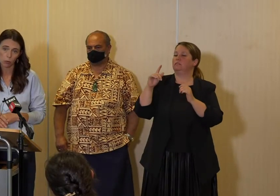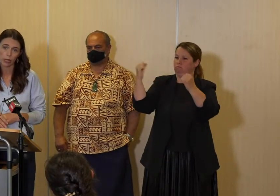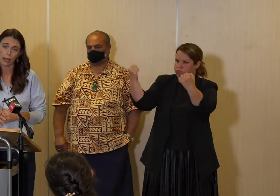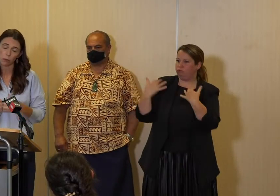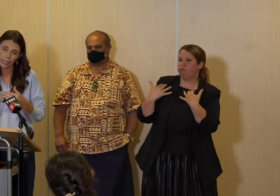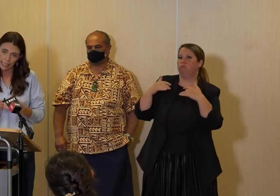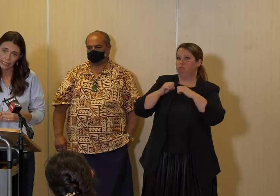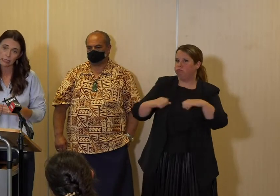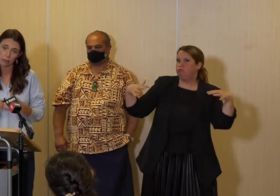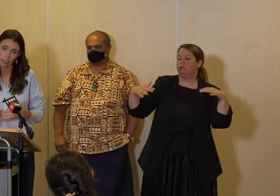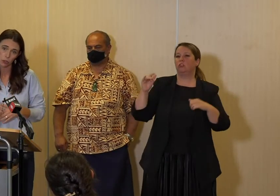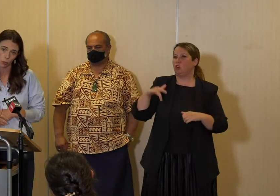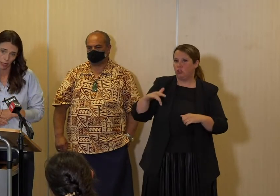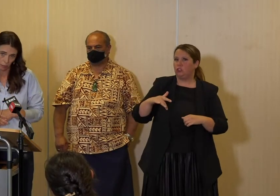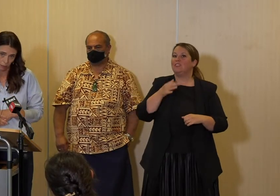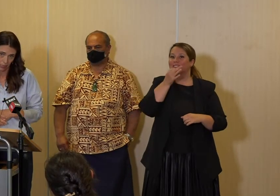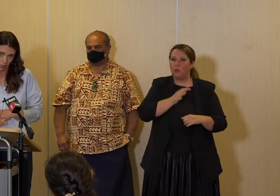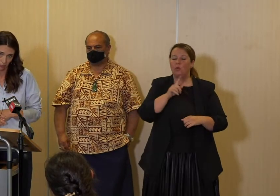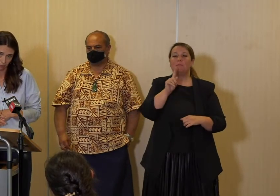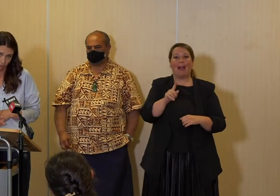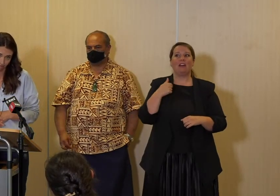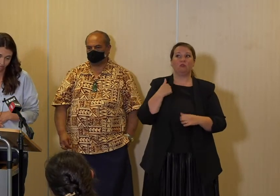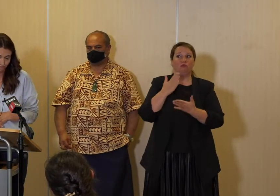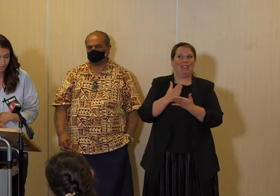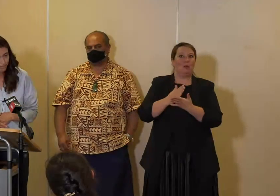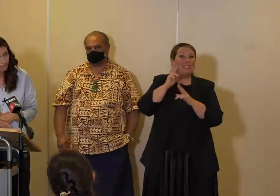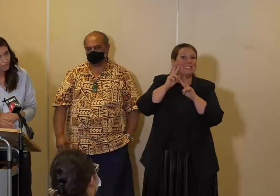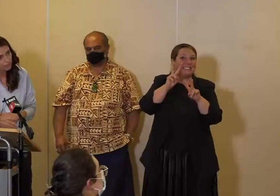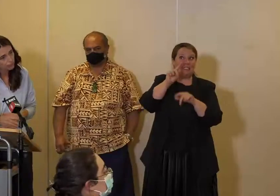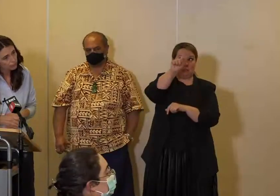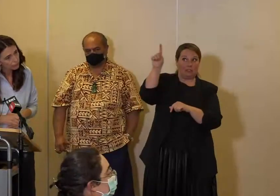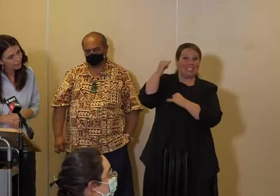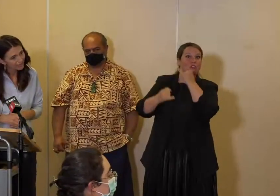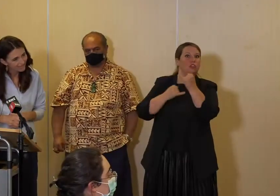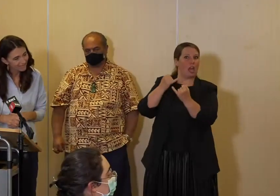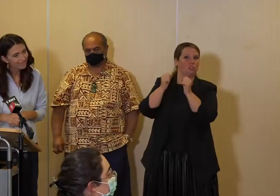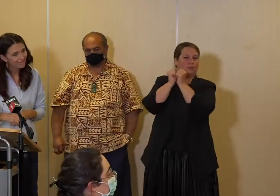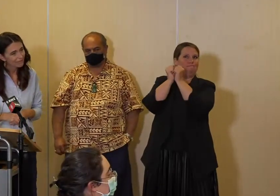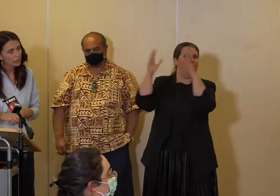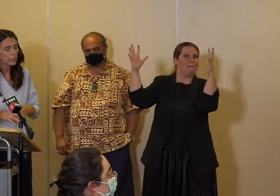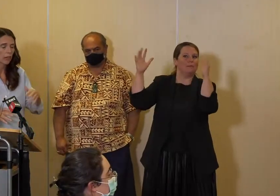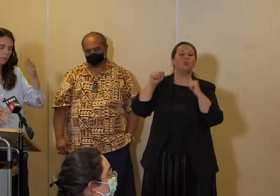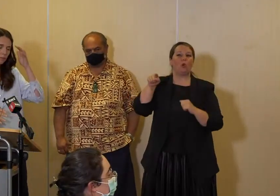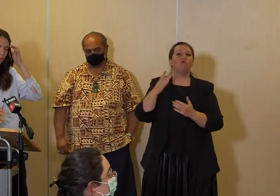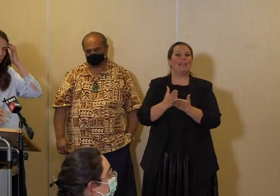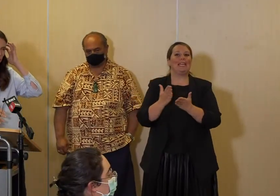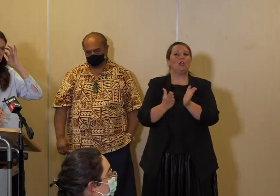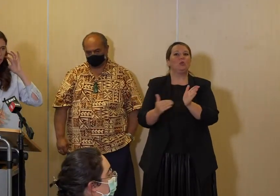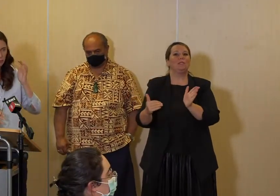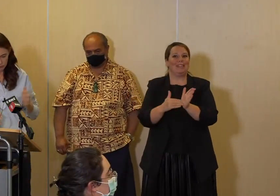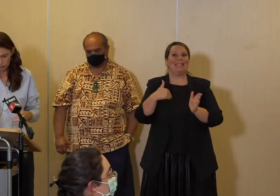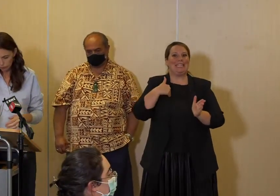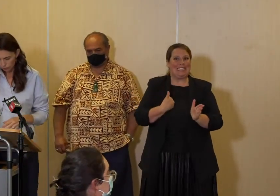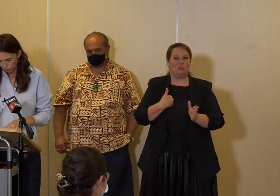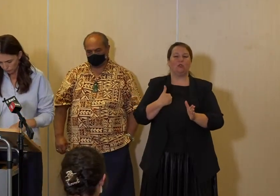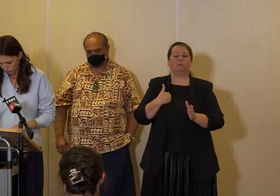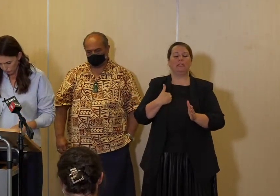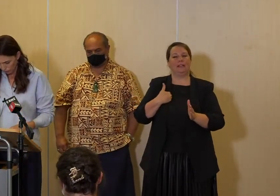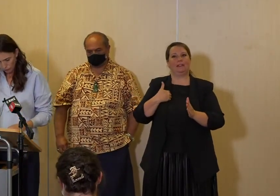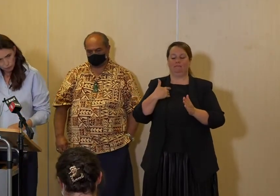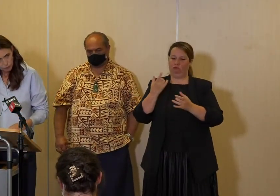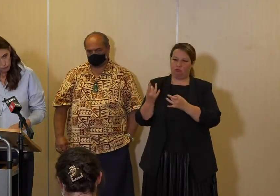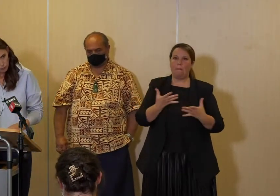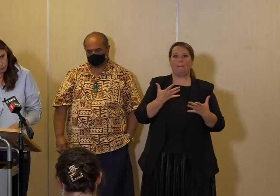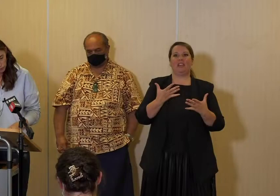beyond our border, and we need to make sure we are prepared. Just in the light of when, not if, there is an Omicron outbreak, would that